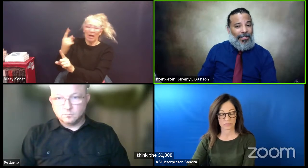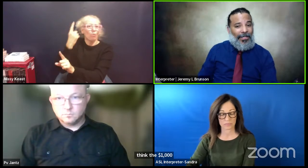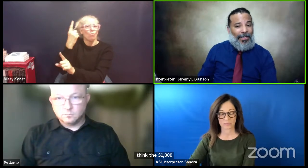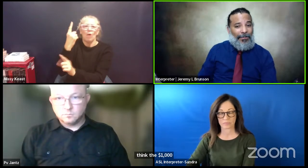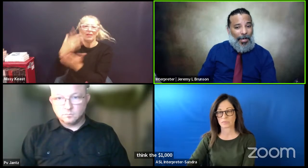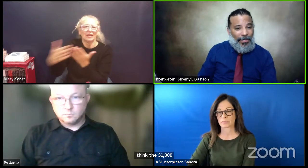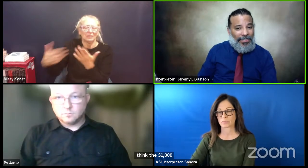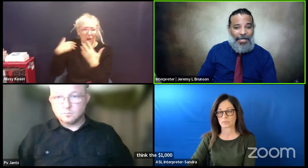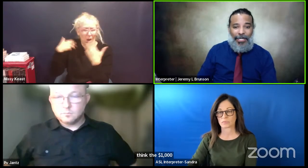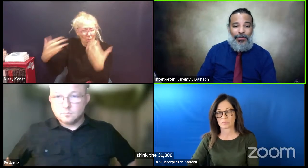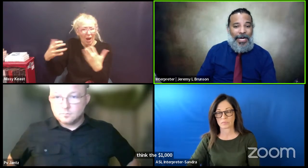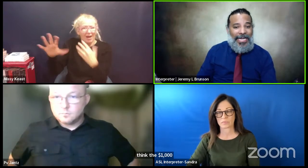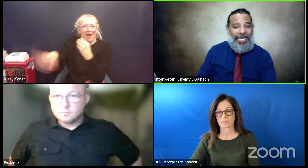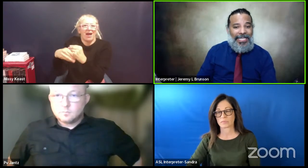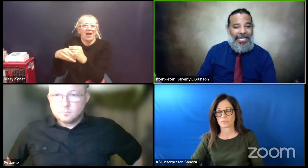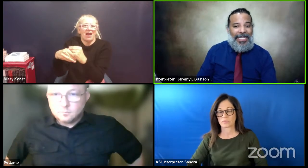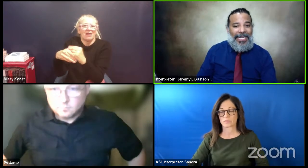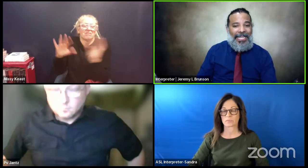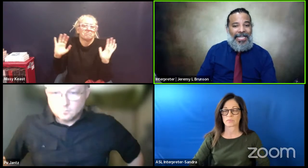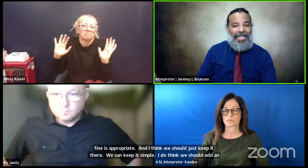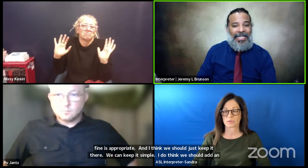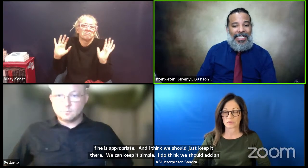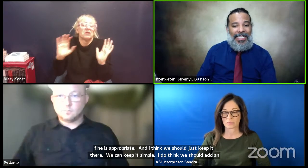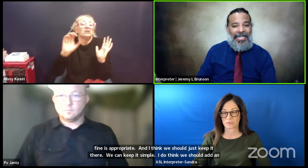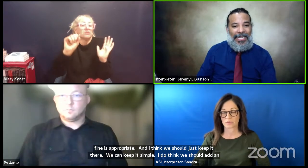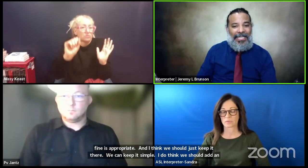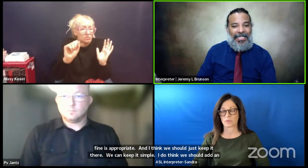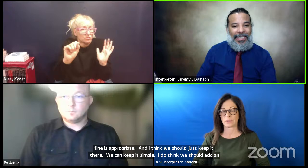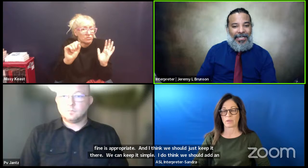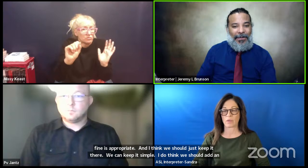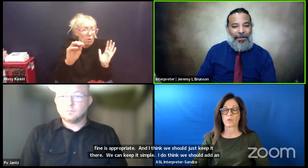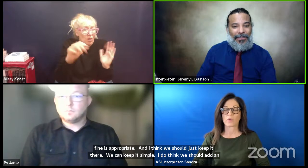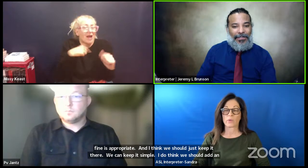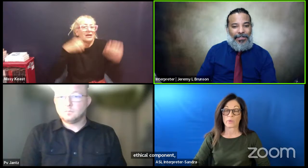ethical component, some kind of training.